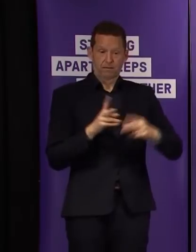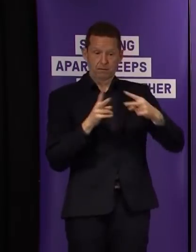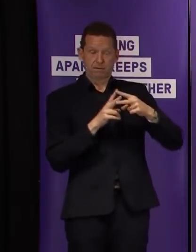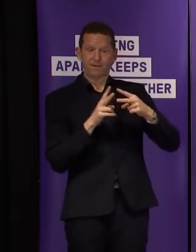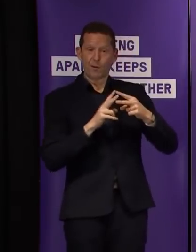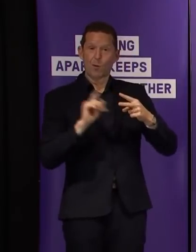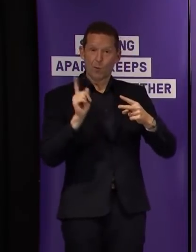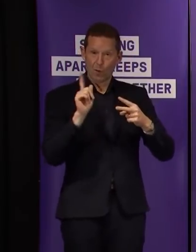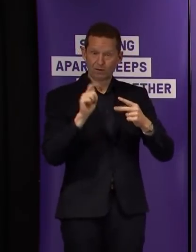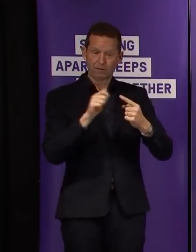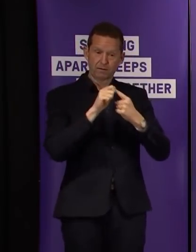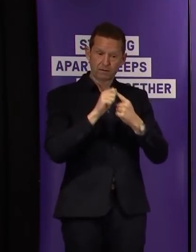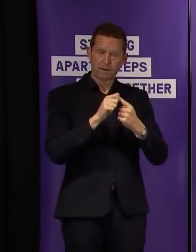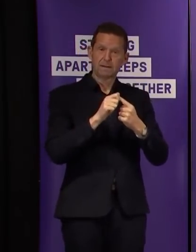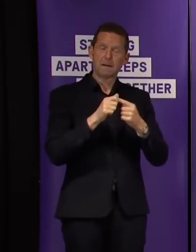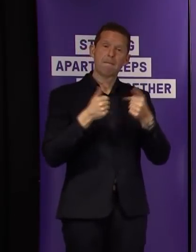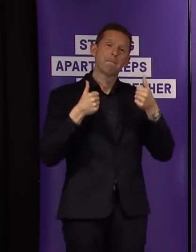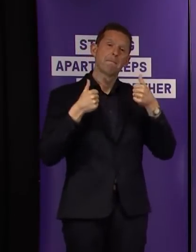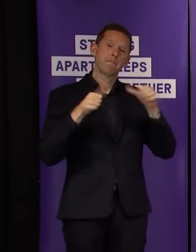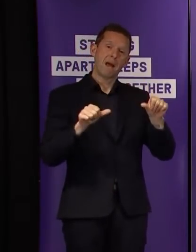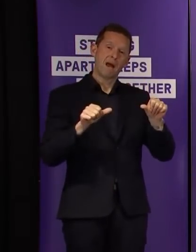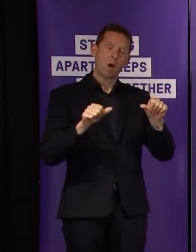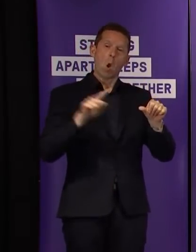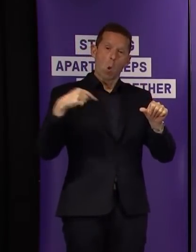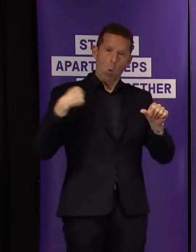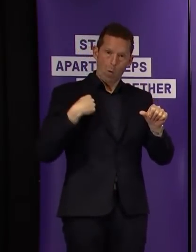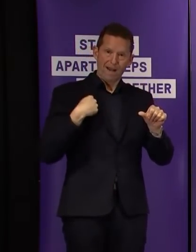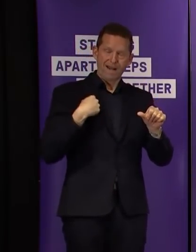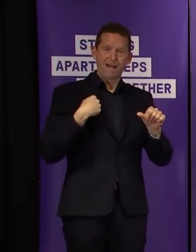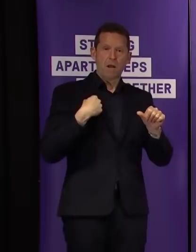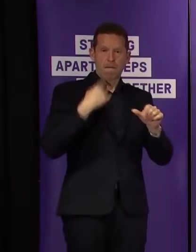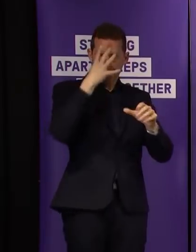One, we are getting to everybody we